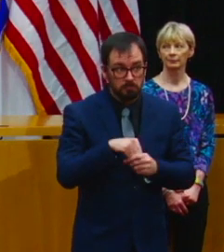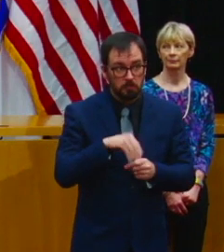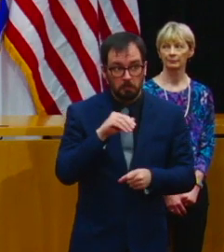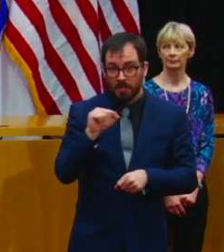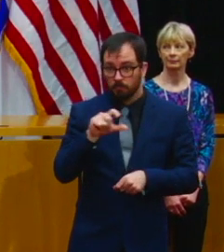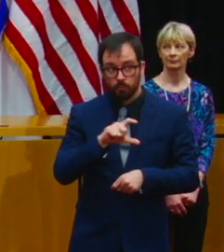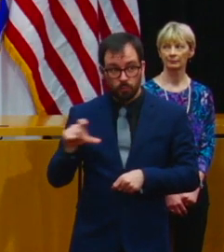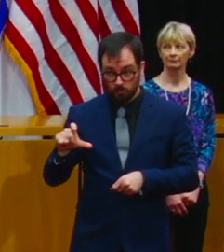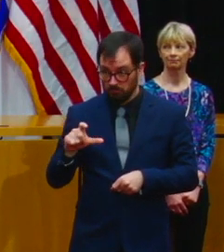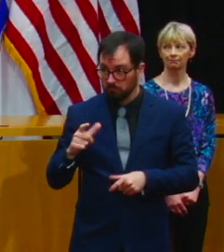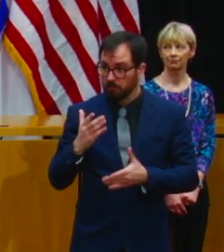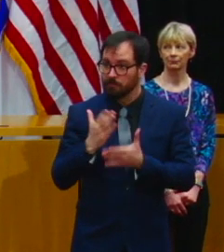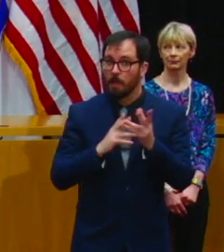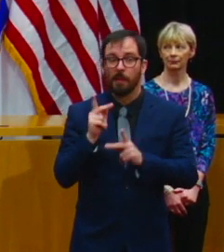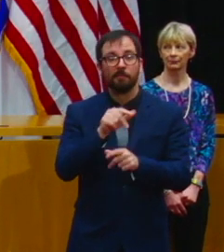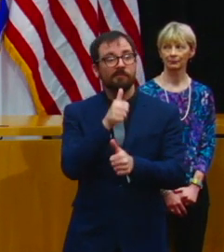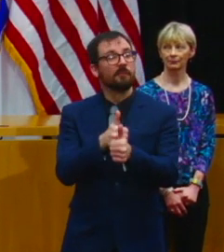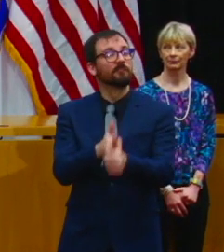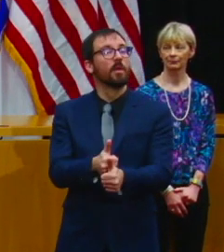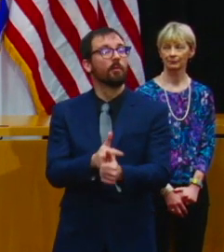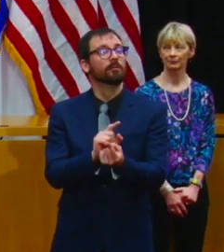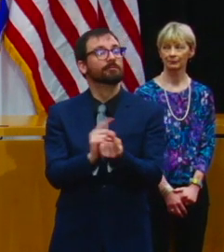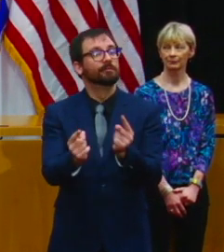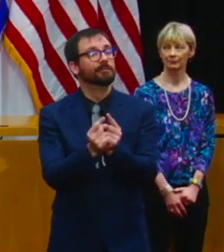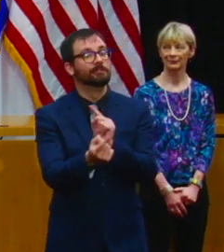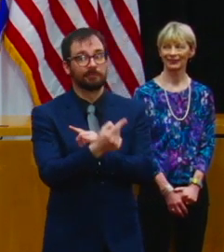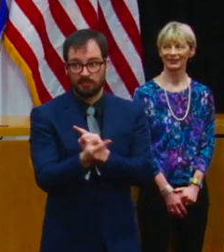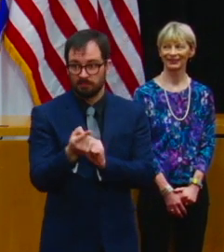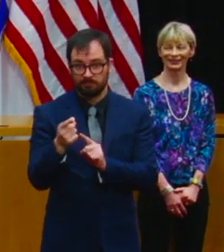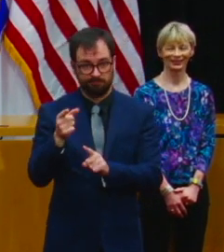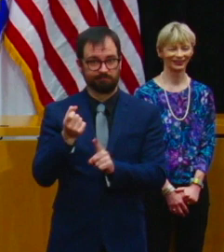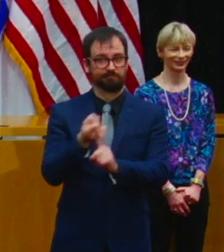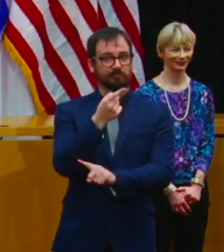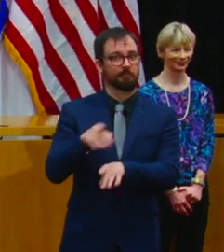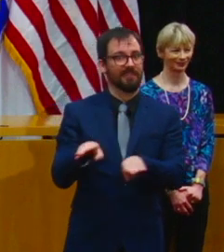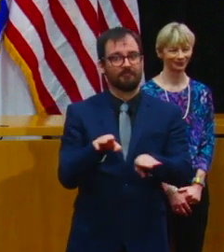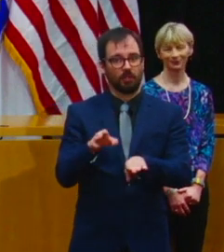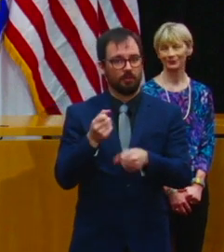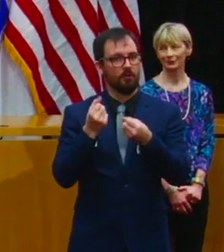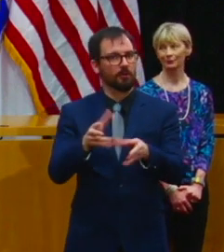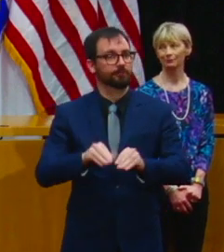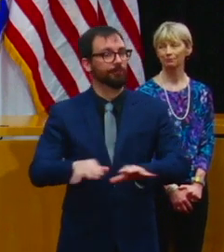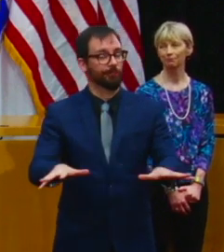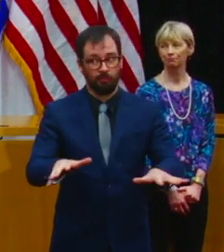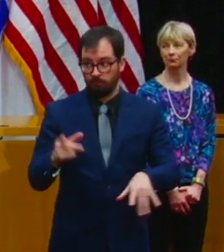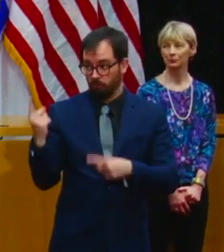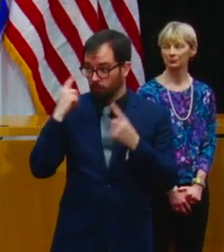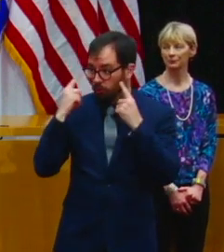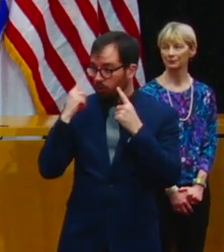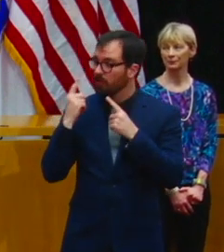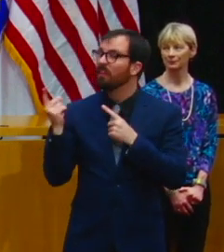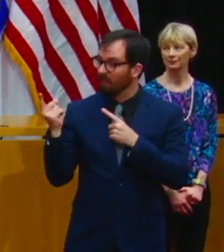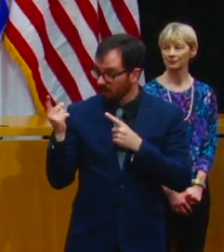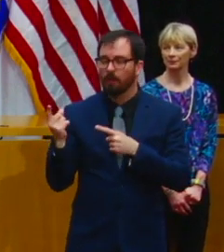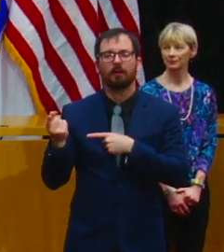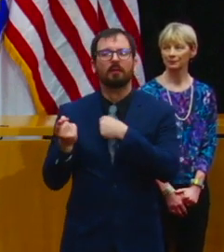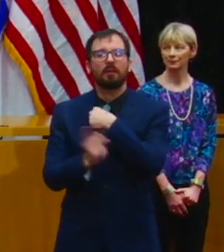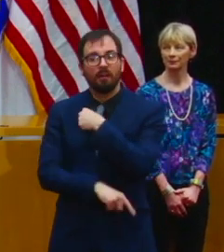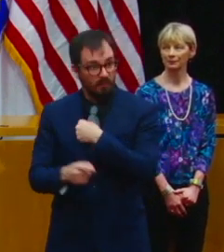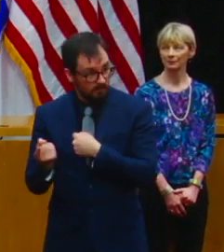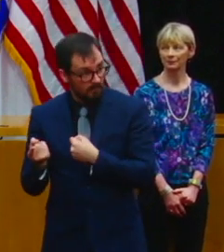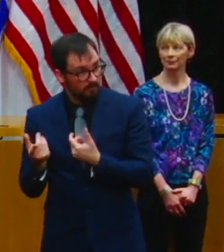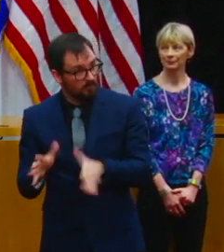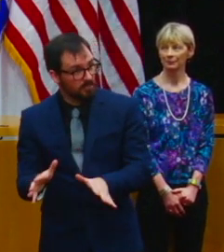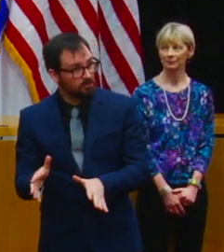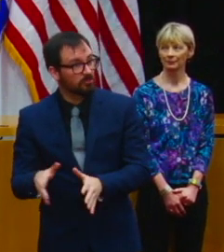Boy, I follow a lot of the photography that's on social media from people around the Commonwealth, and